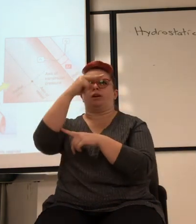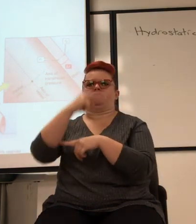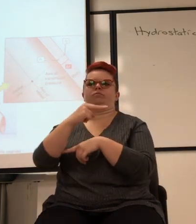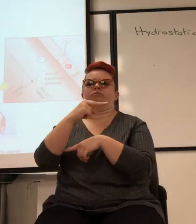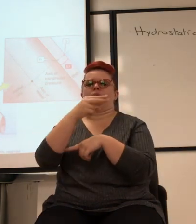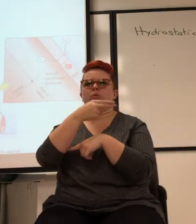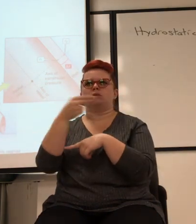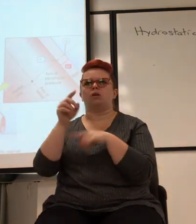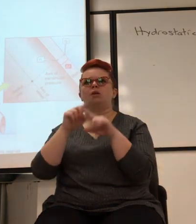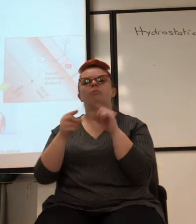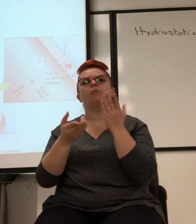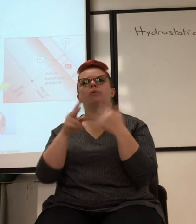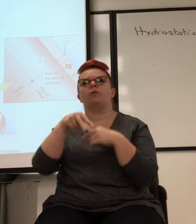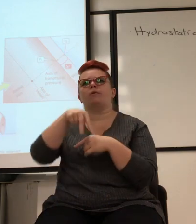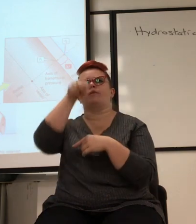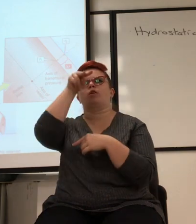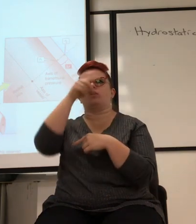vertical,